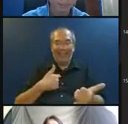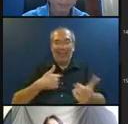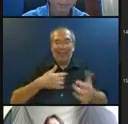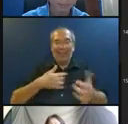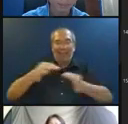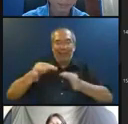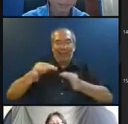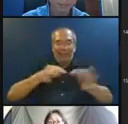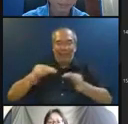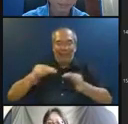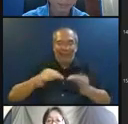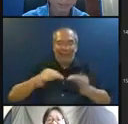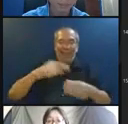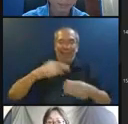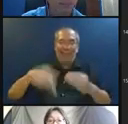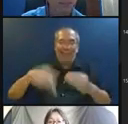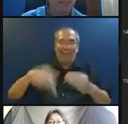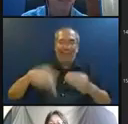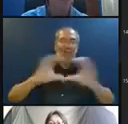Okay, it's a good question.